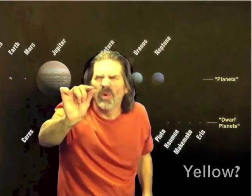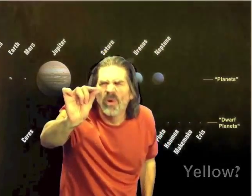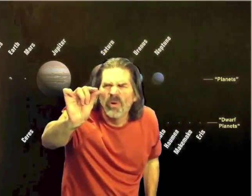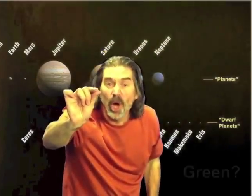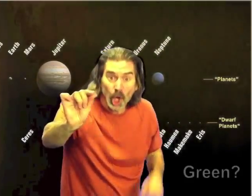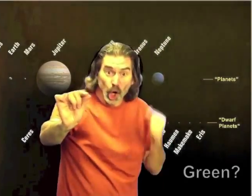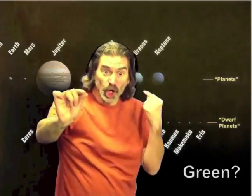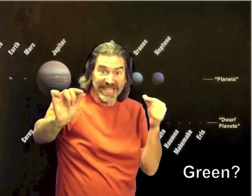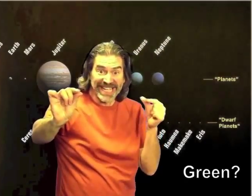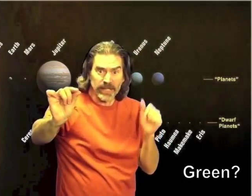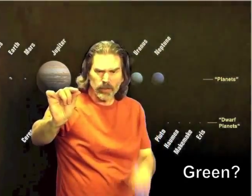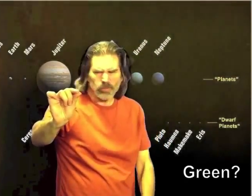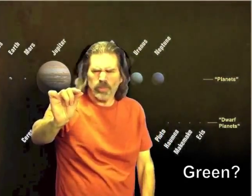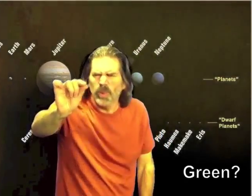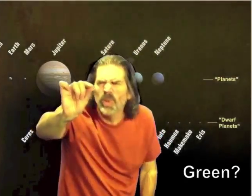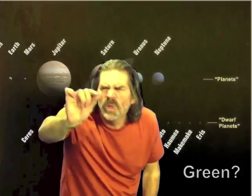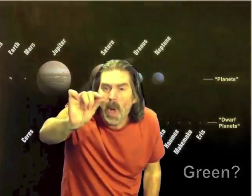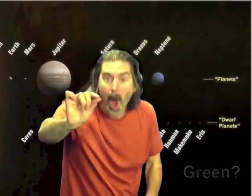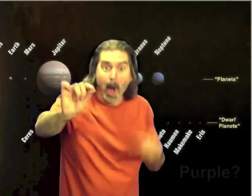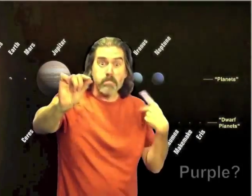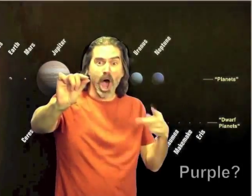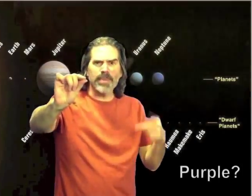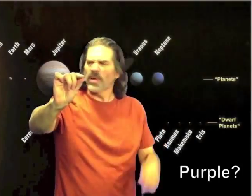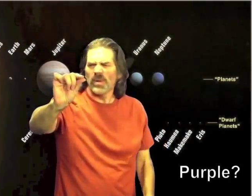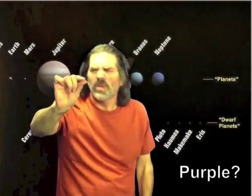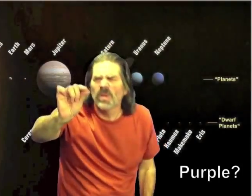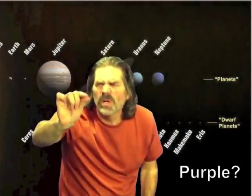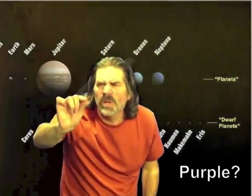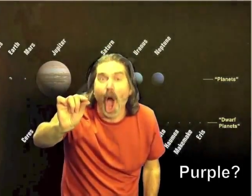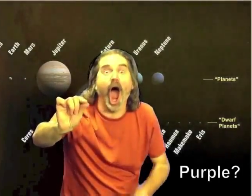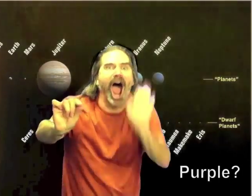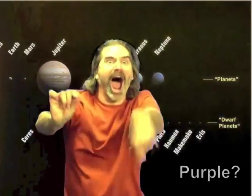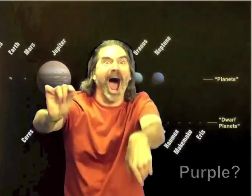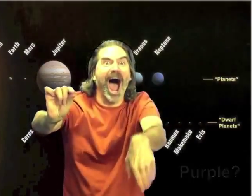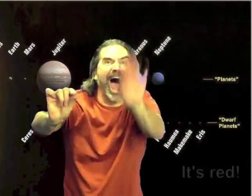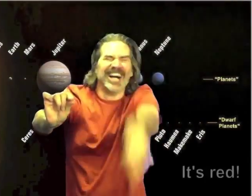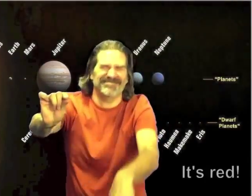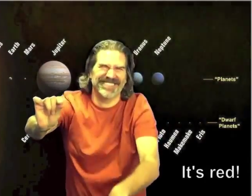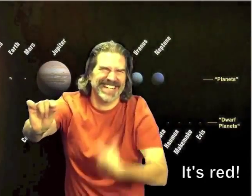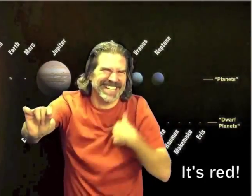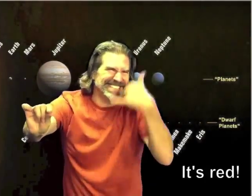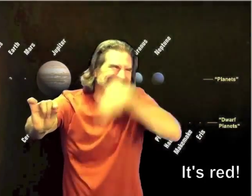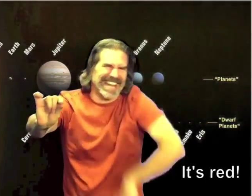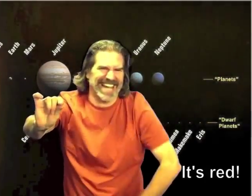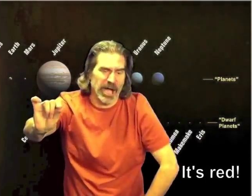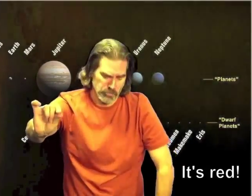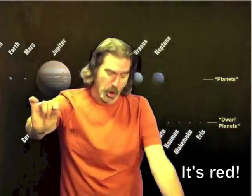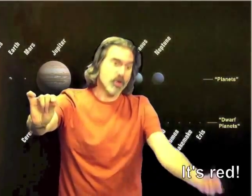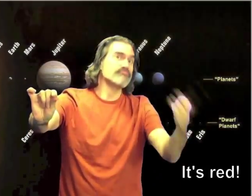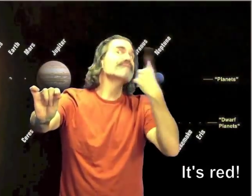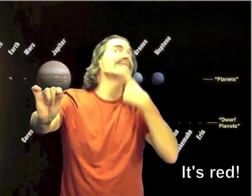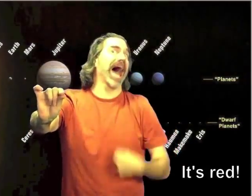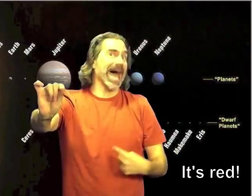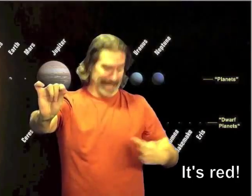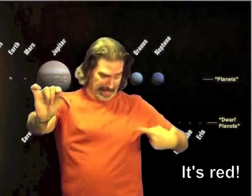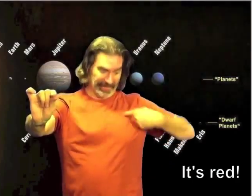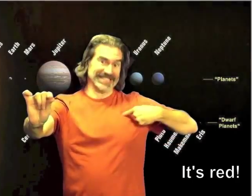it? Yellow? Is it green? Purple? No, it's red.